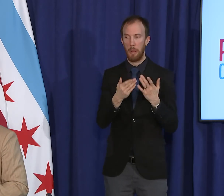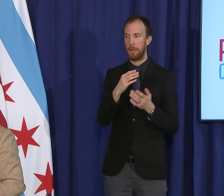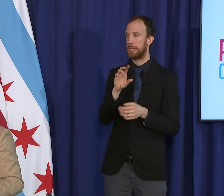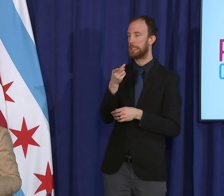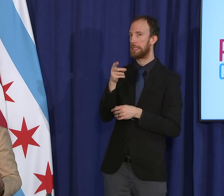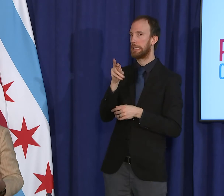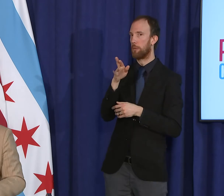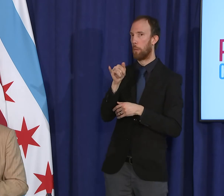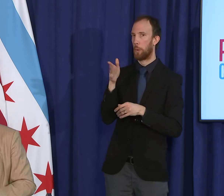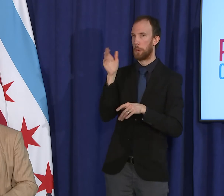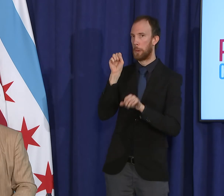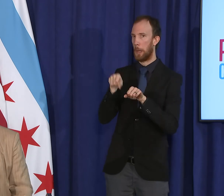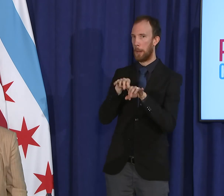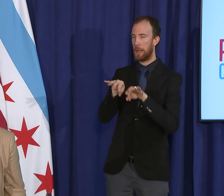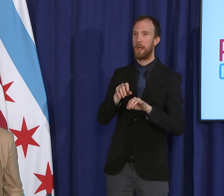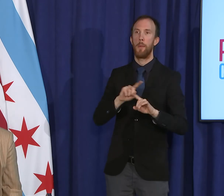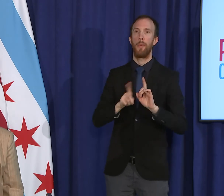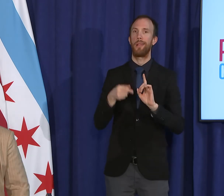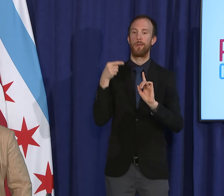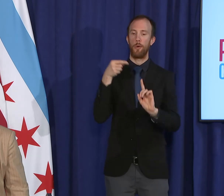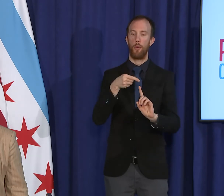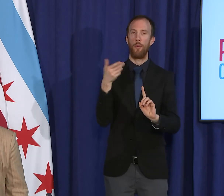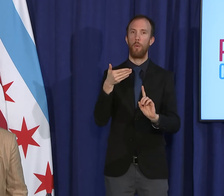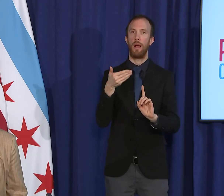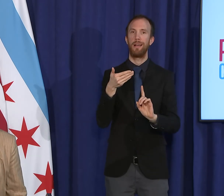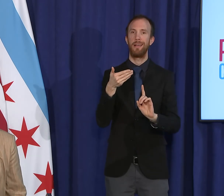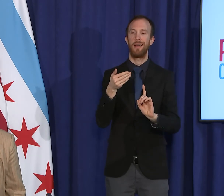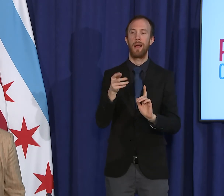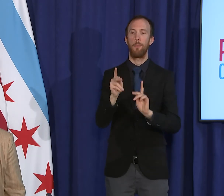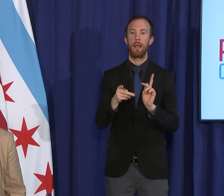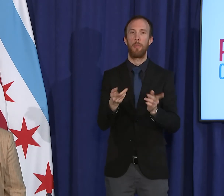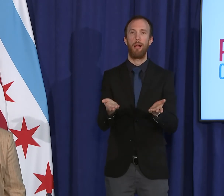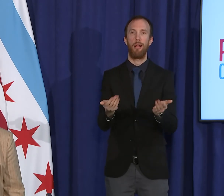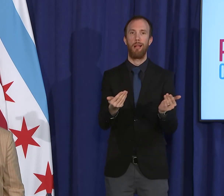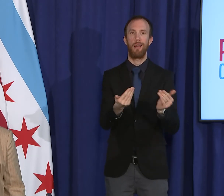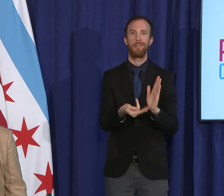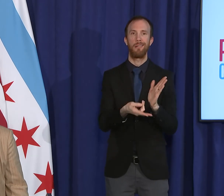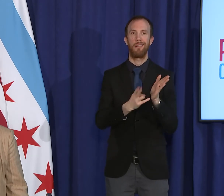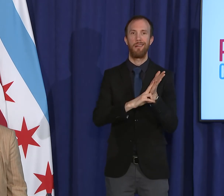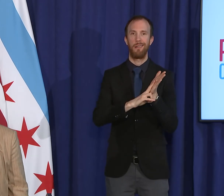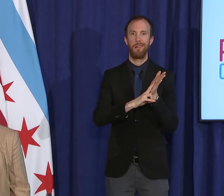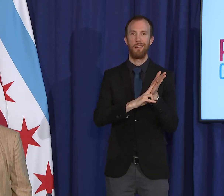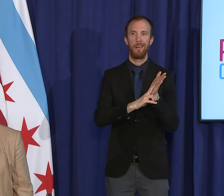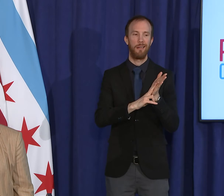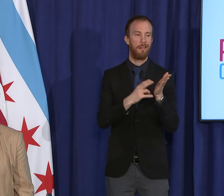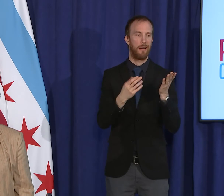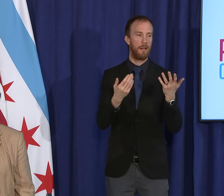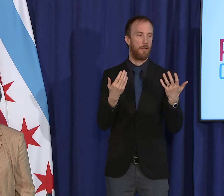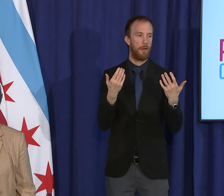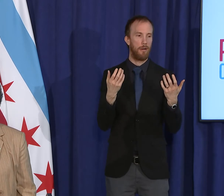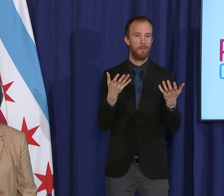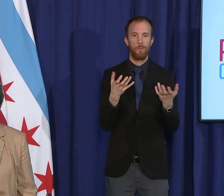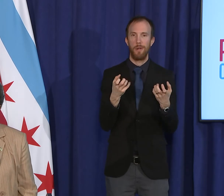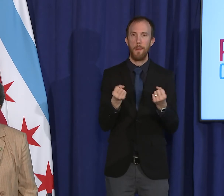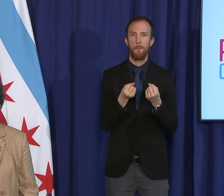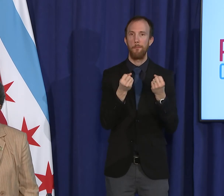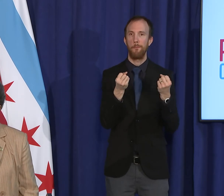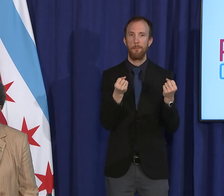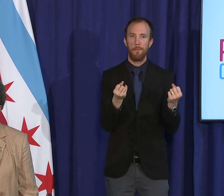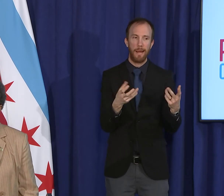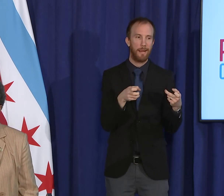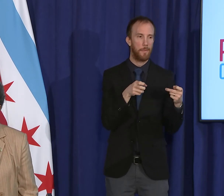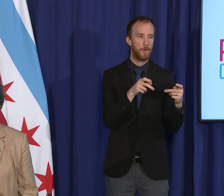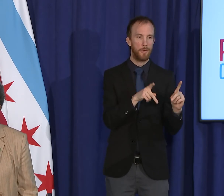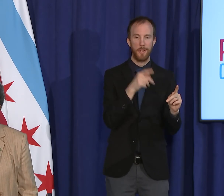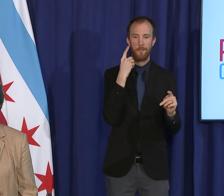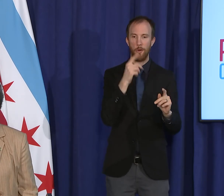of that. But our goal is get people signed up, have all sorts of opportunities for them to be transported to the